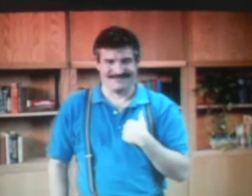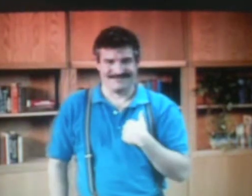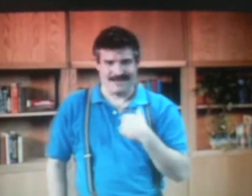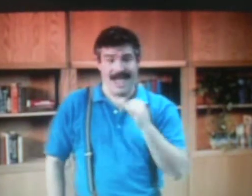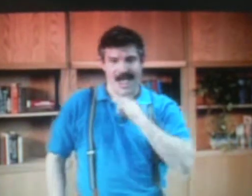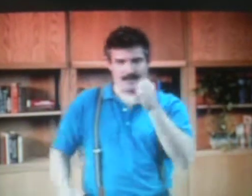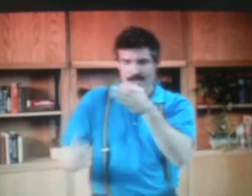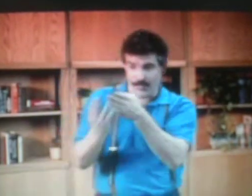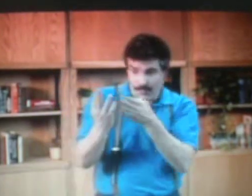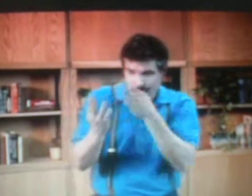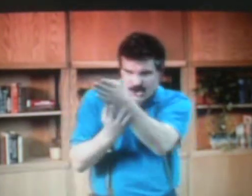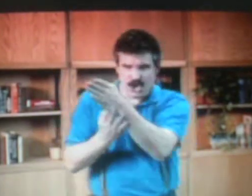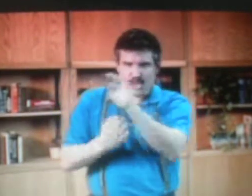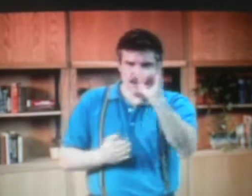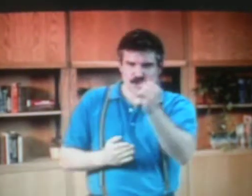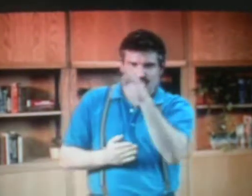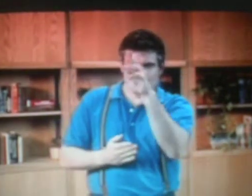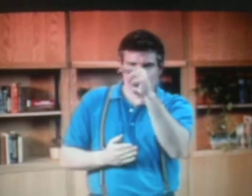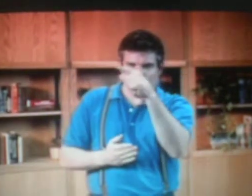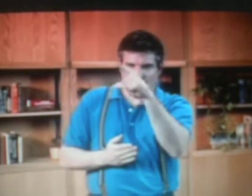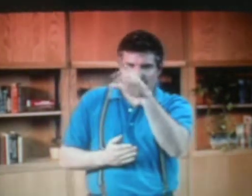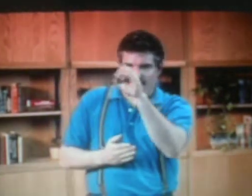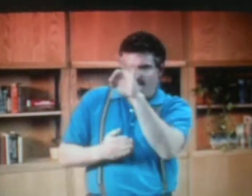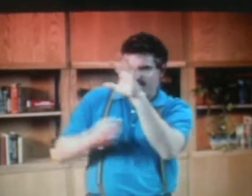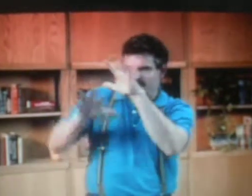So I told myself, I can do it.